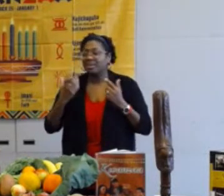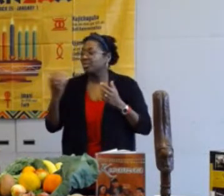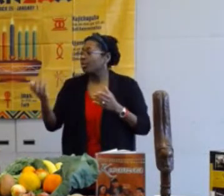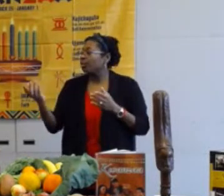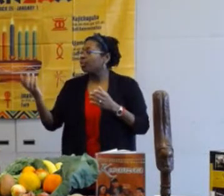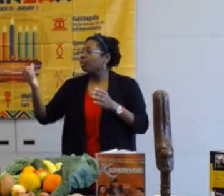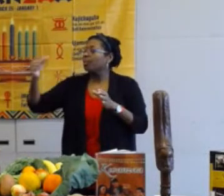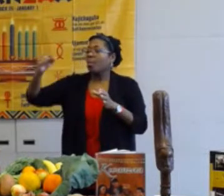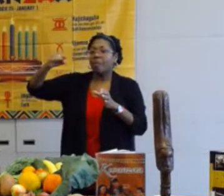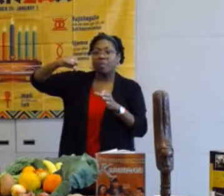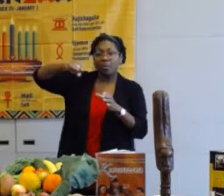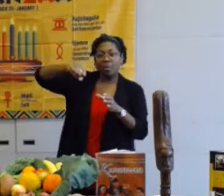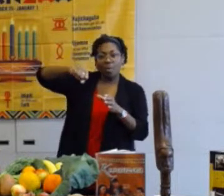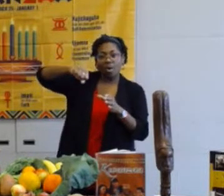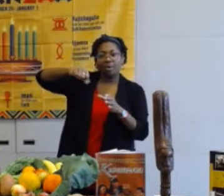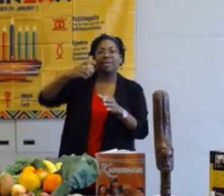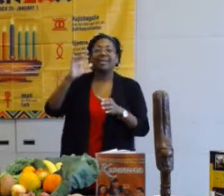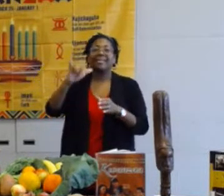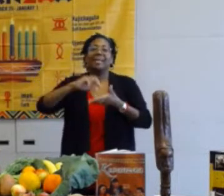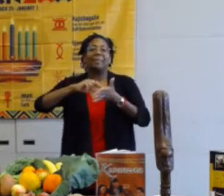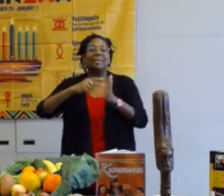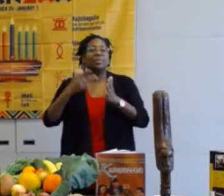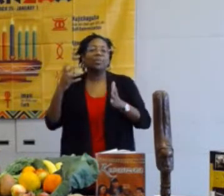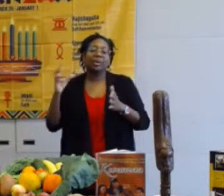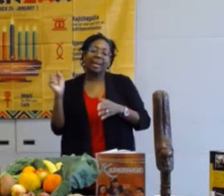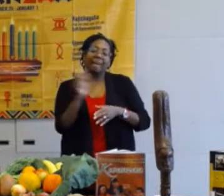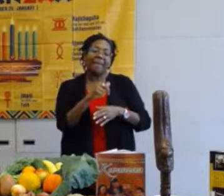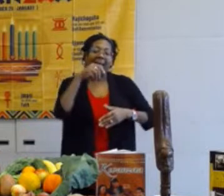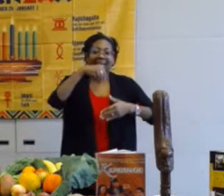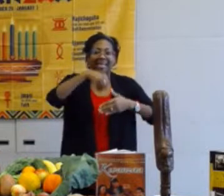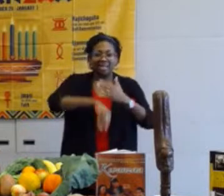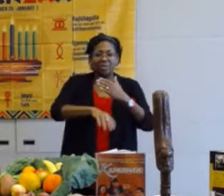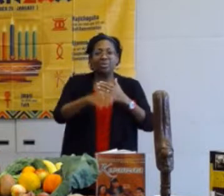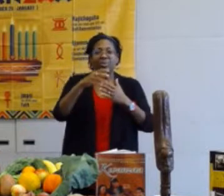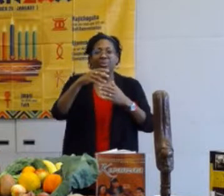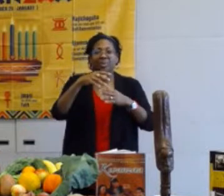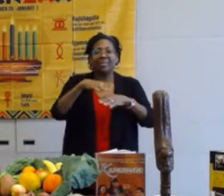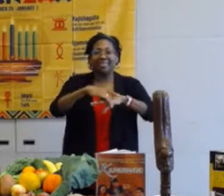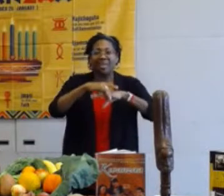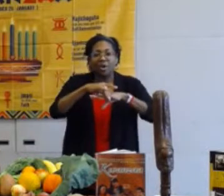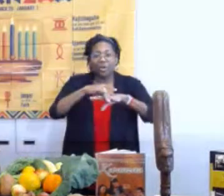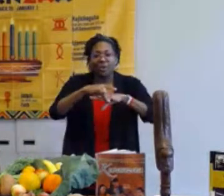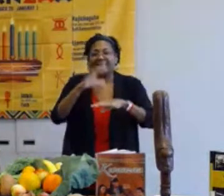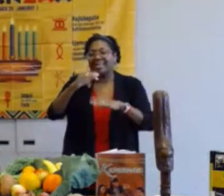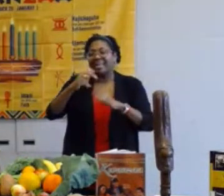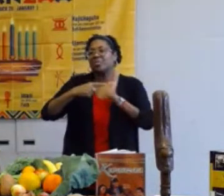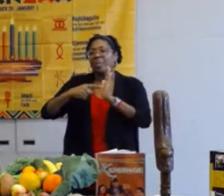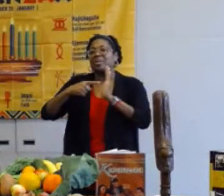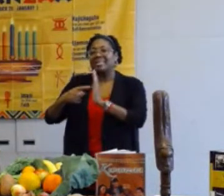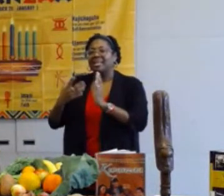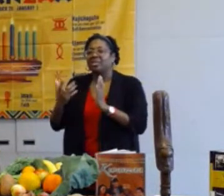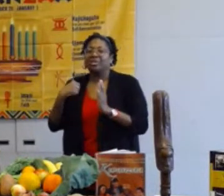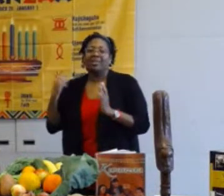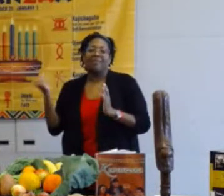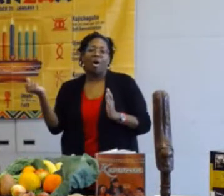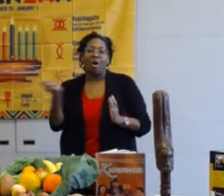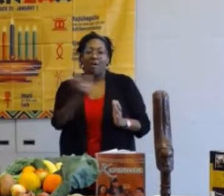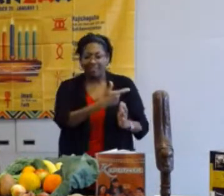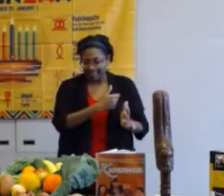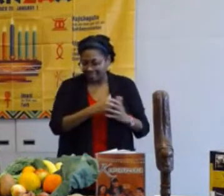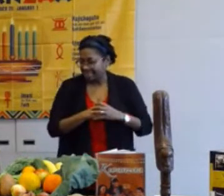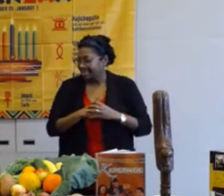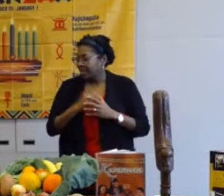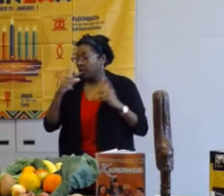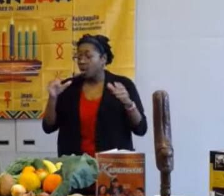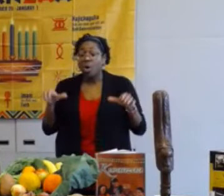onto the plant, we're pouring it back into the earth, which is a representation of all of us. And so when we do the libation